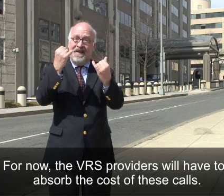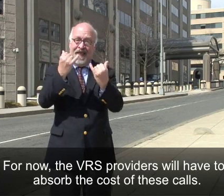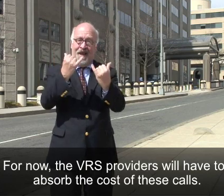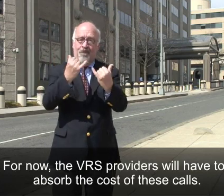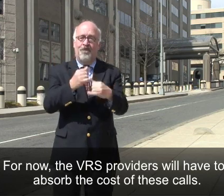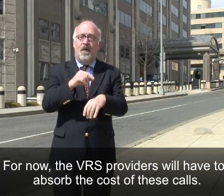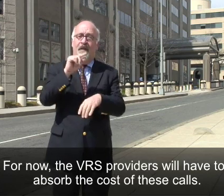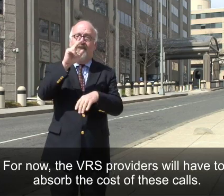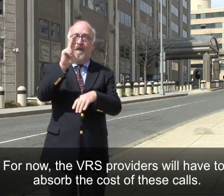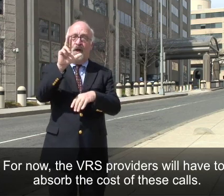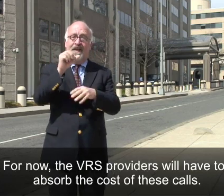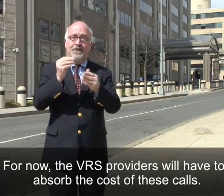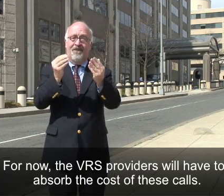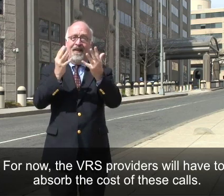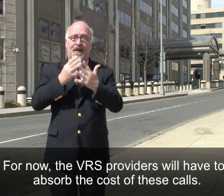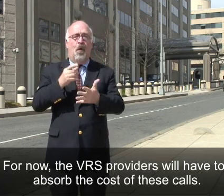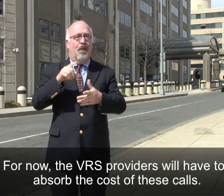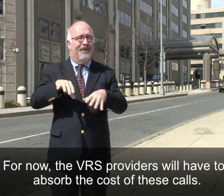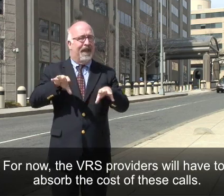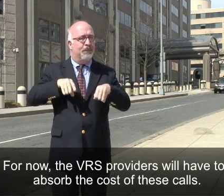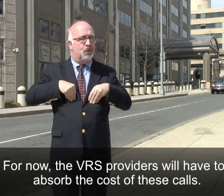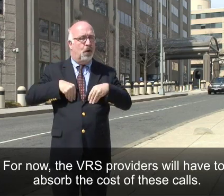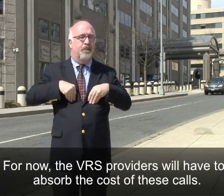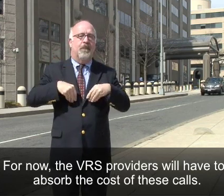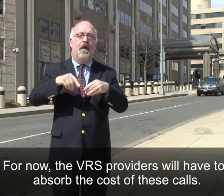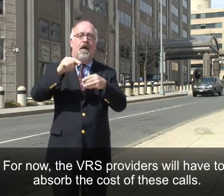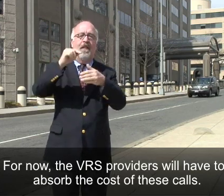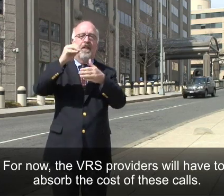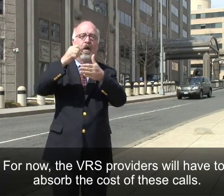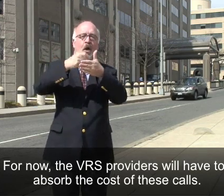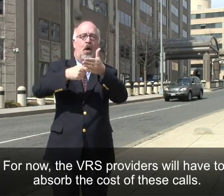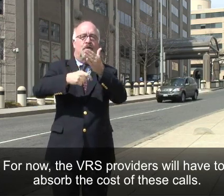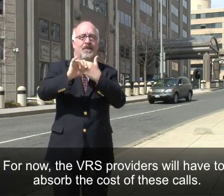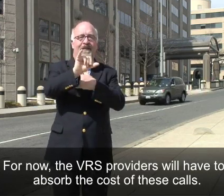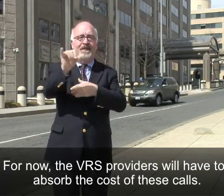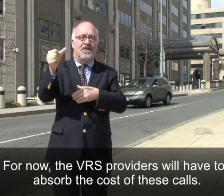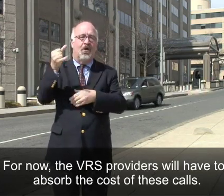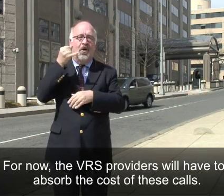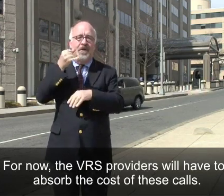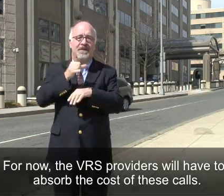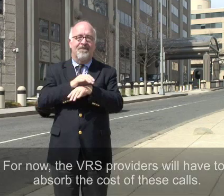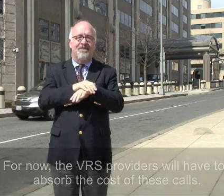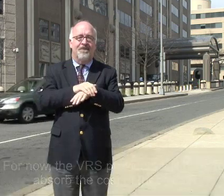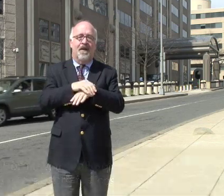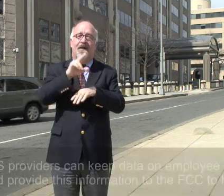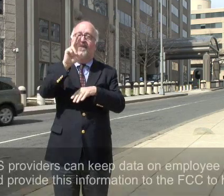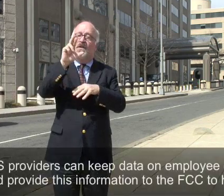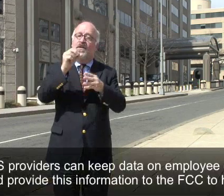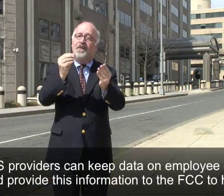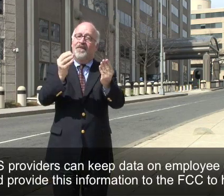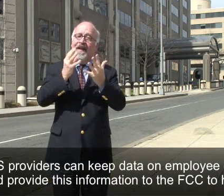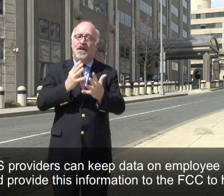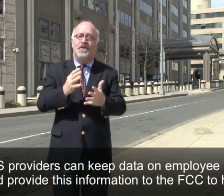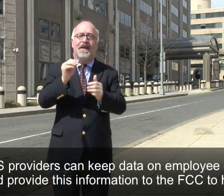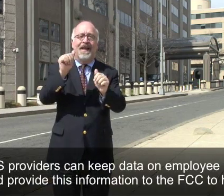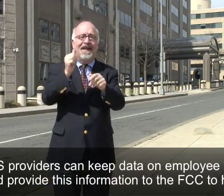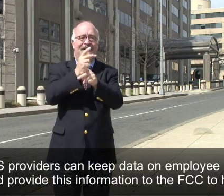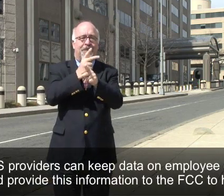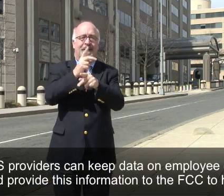For now, the VRS providers will have to absorb the cost of these calls. VRS providers can